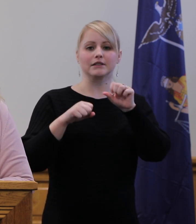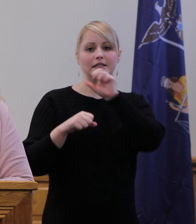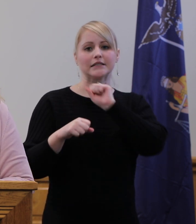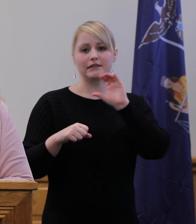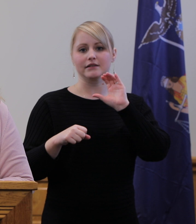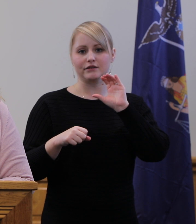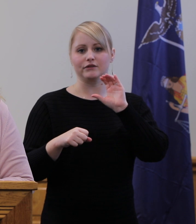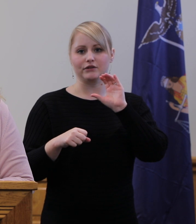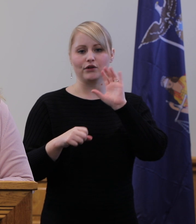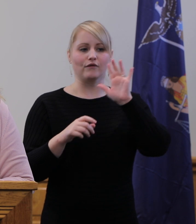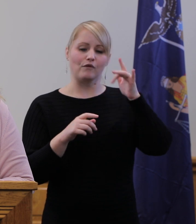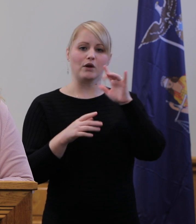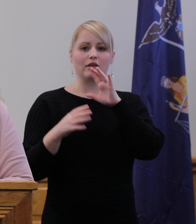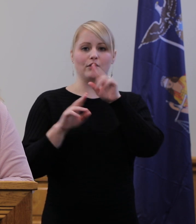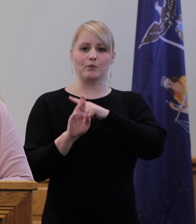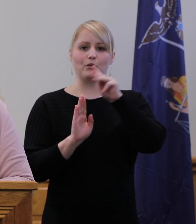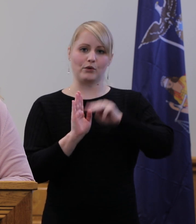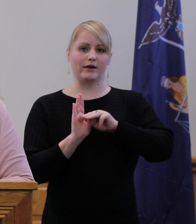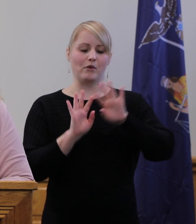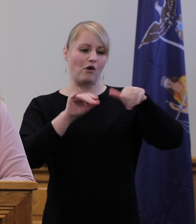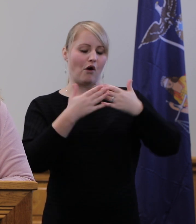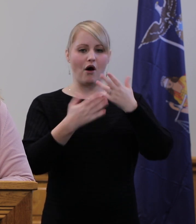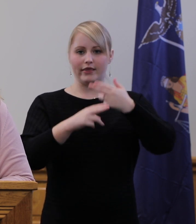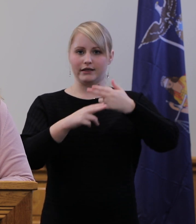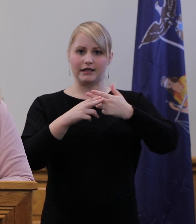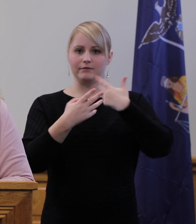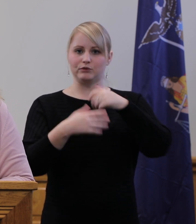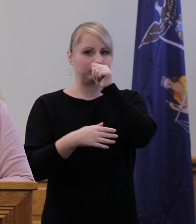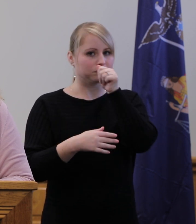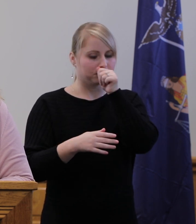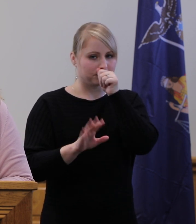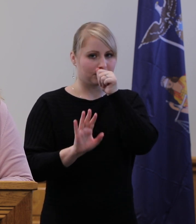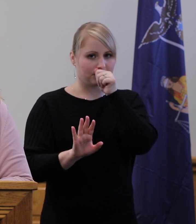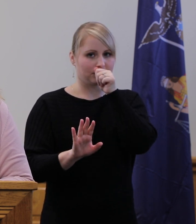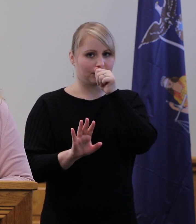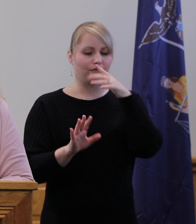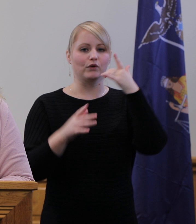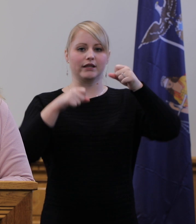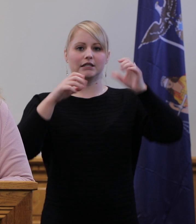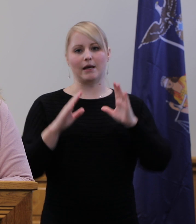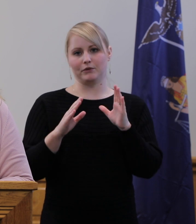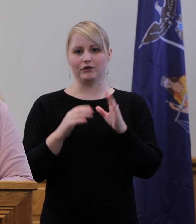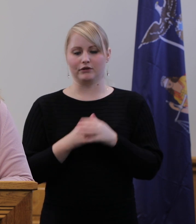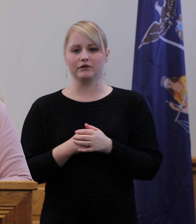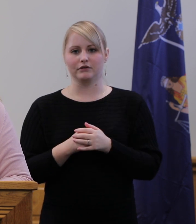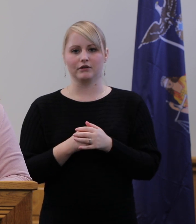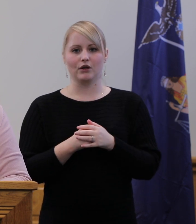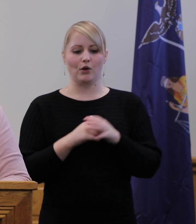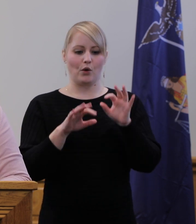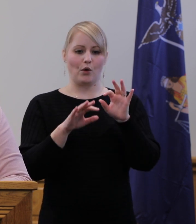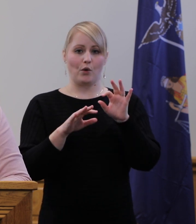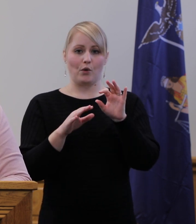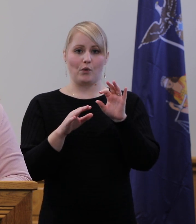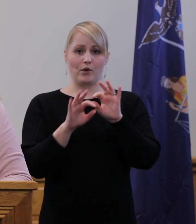for Seniors program. All senior names will remain anonymous to the adopter. After all forms have been